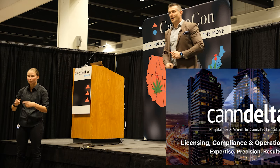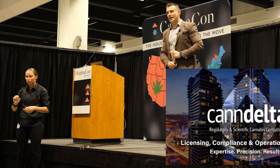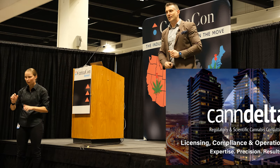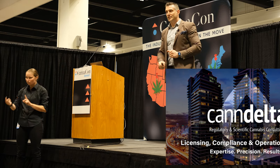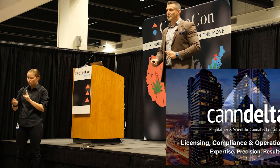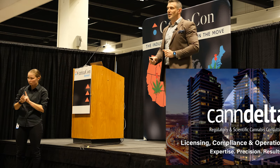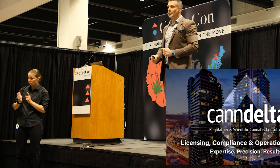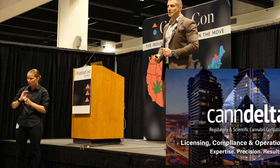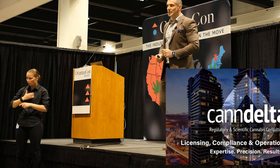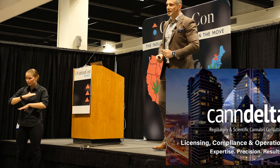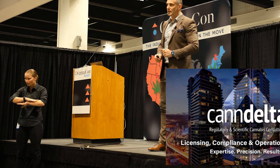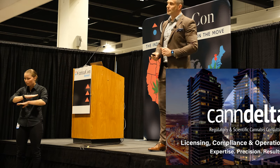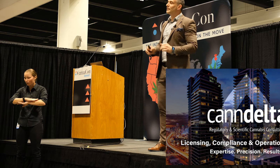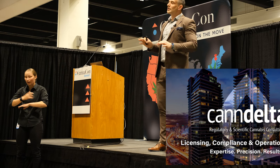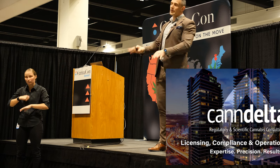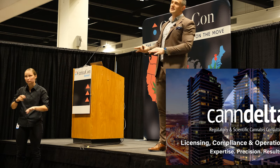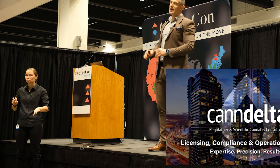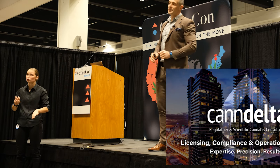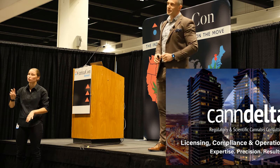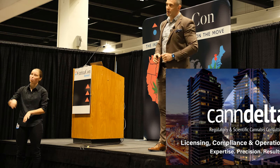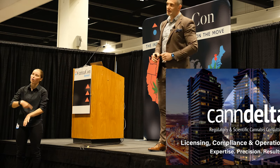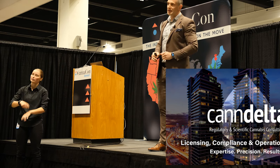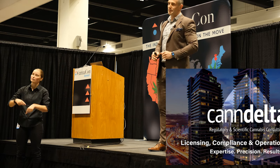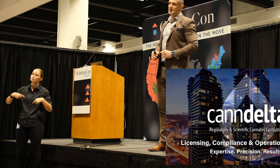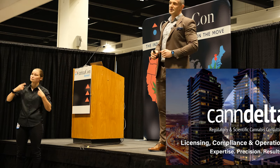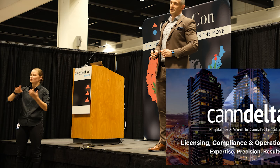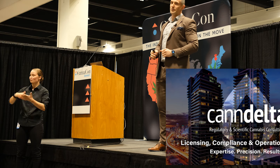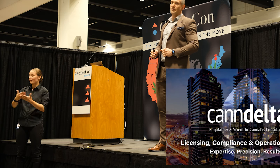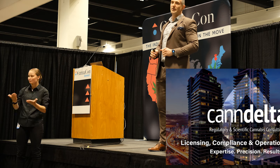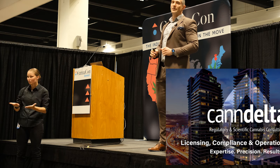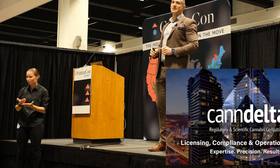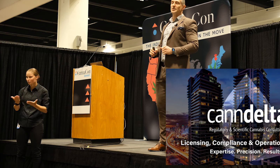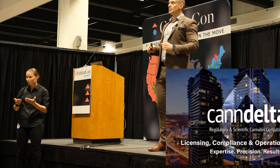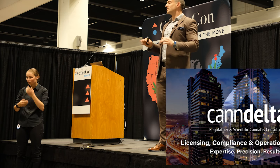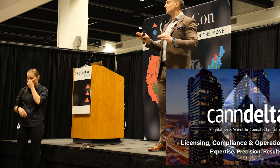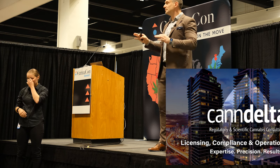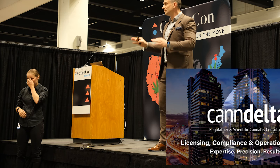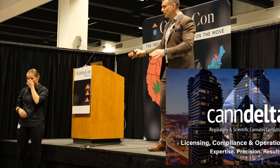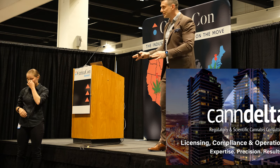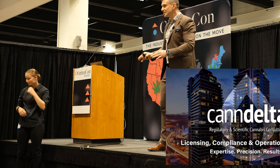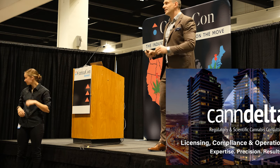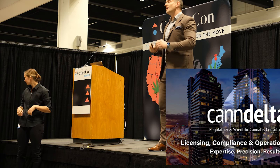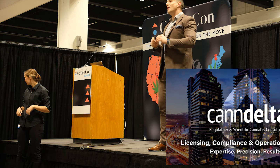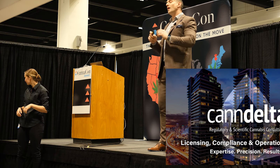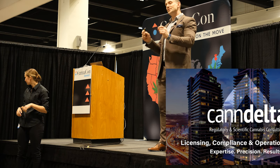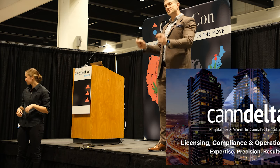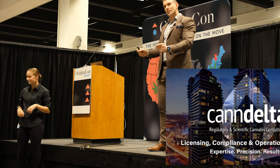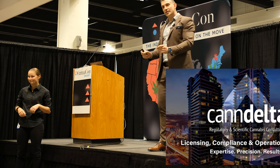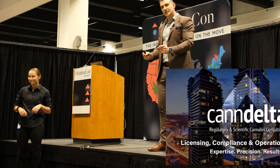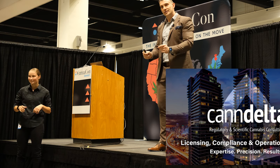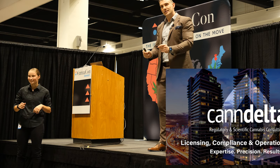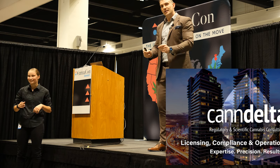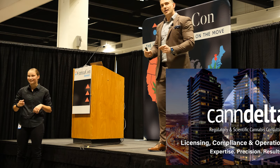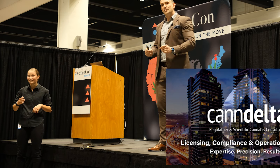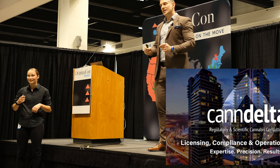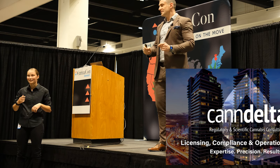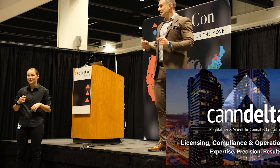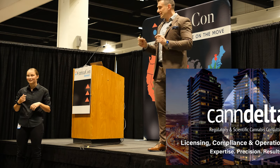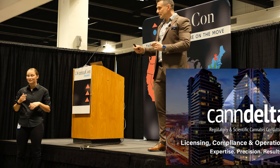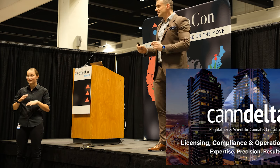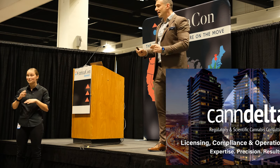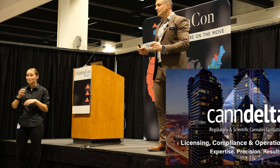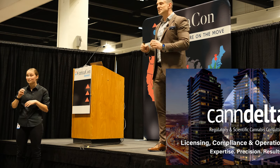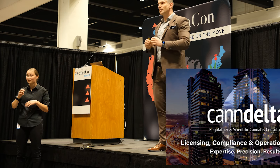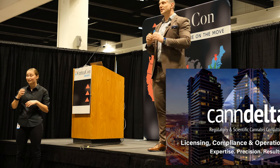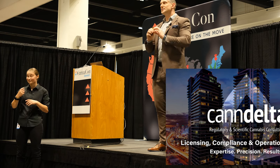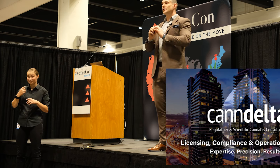We have come a long way to be here, and we're very, very excited about the market here in Minnesota. We're very, very stoked. We're extremely bullish on this market because in